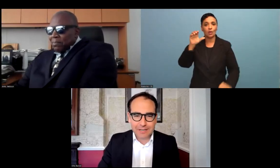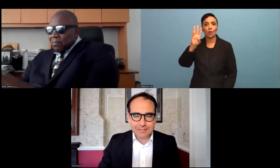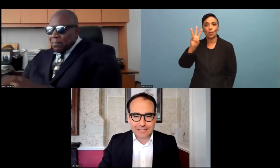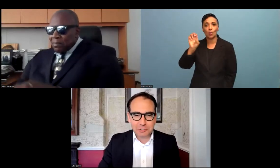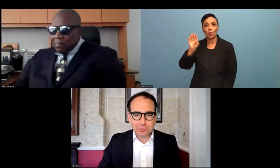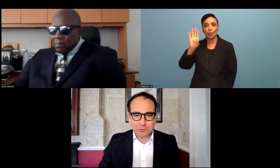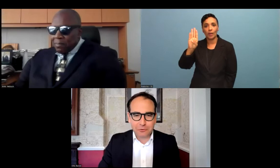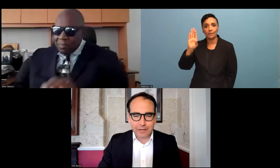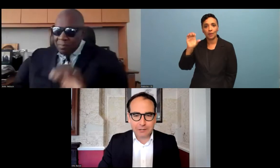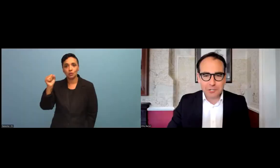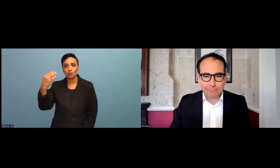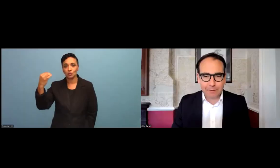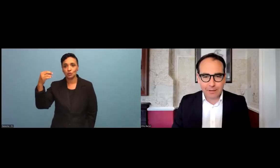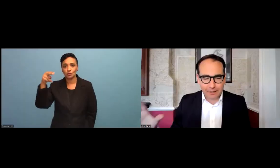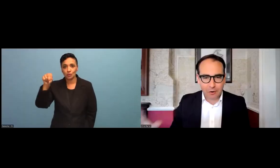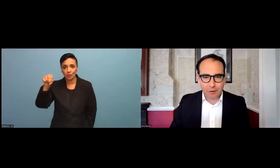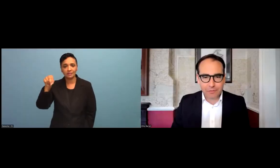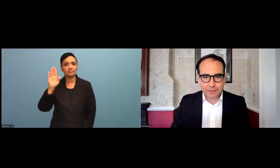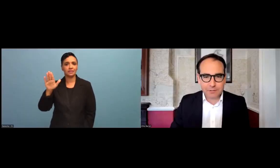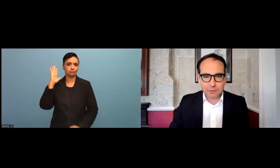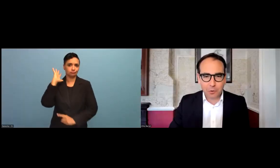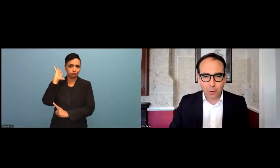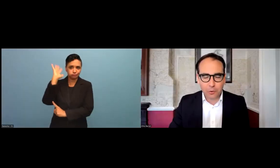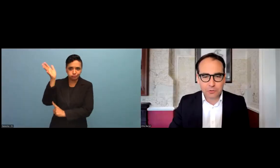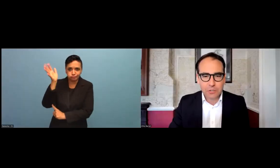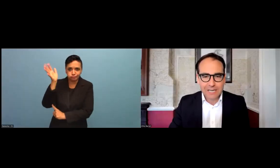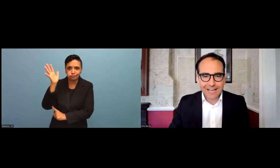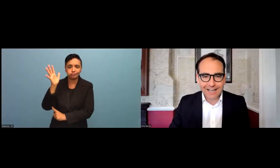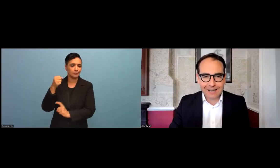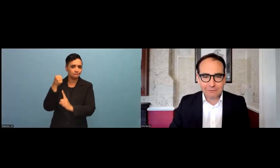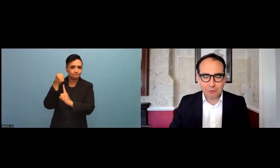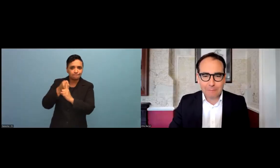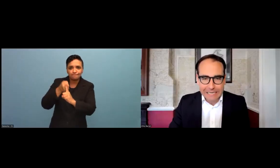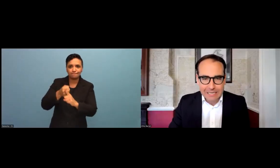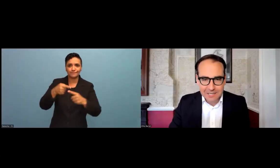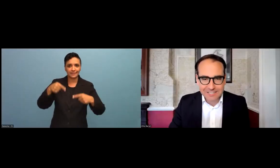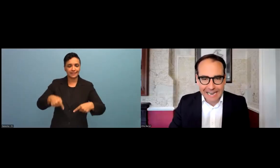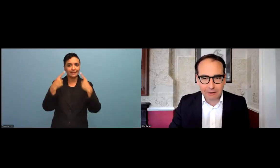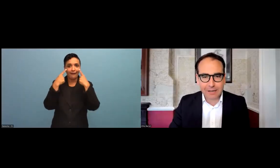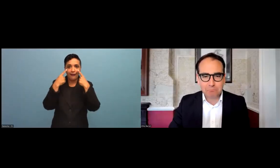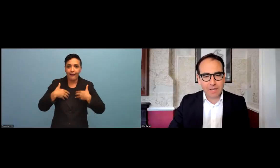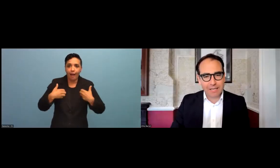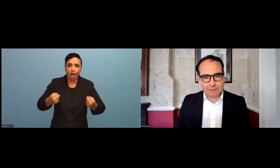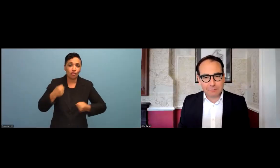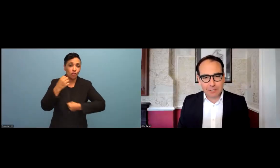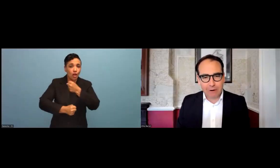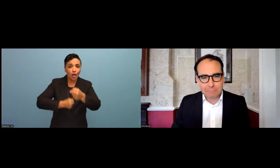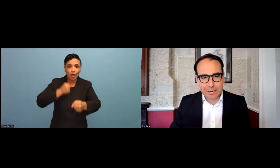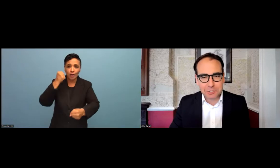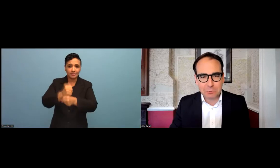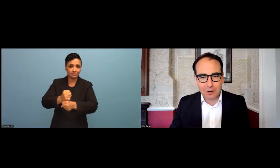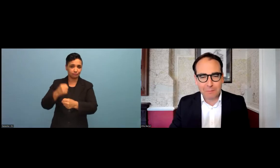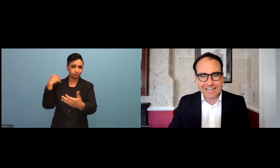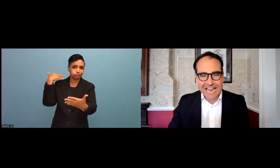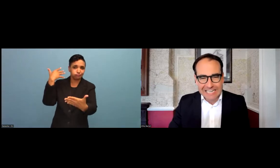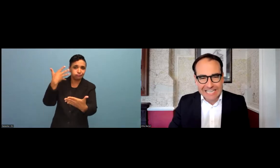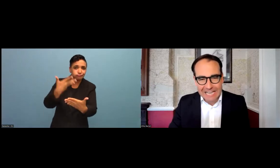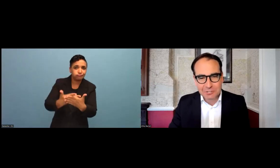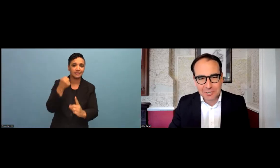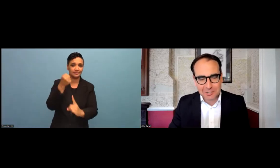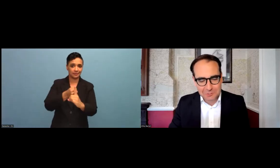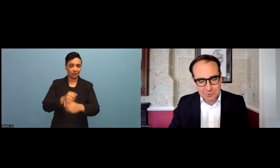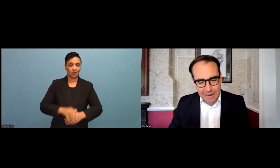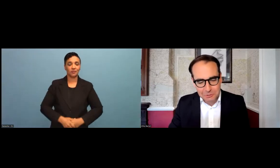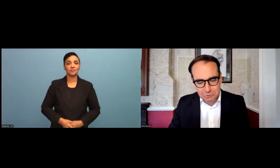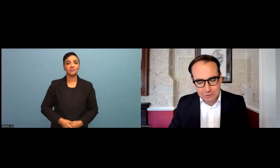for his extraordinary championing of this cause for many years now. It gives me great pleasure to welcome our next